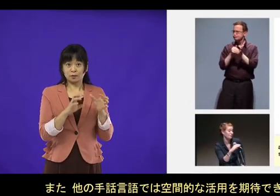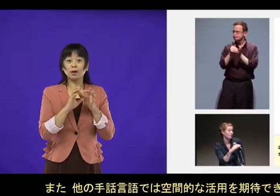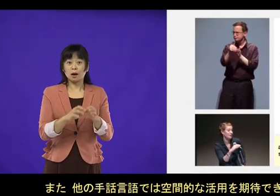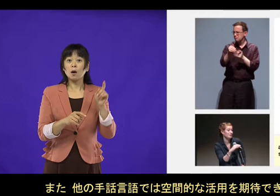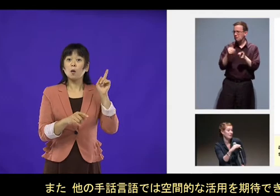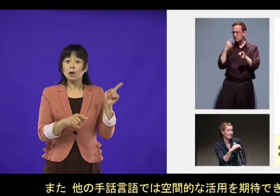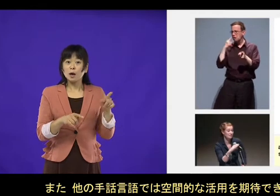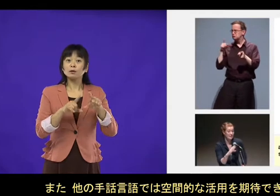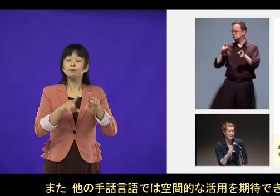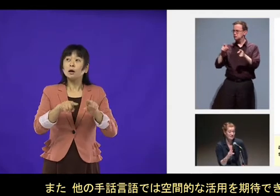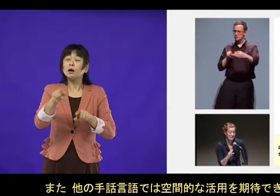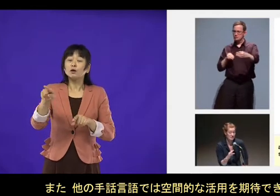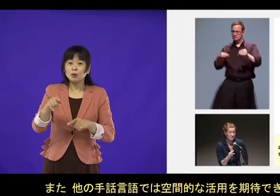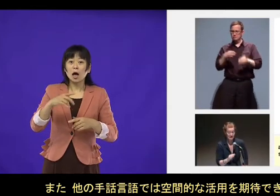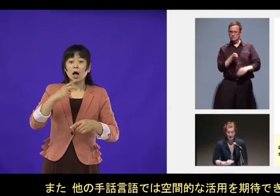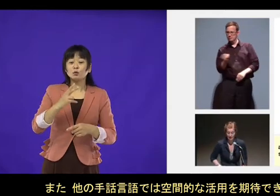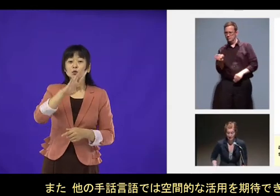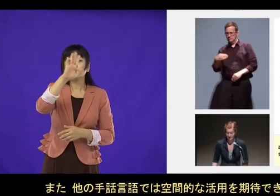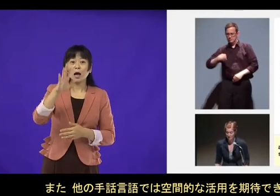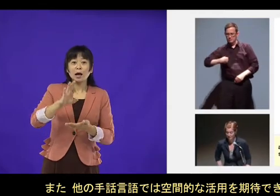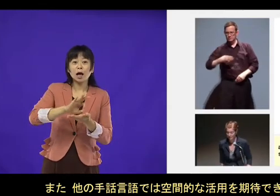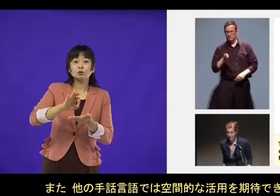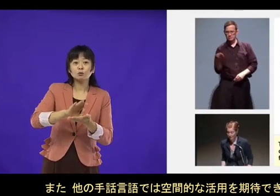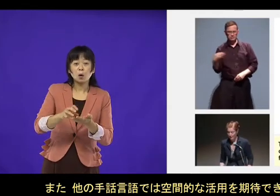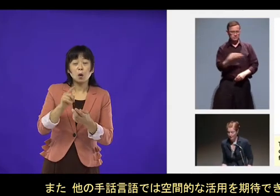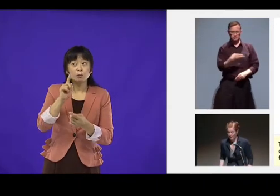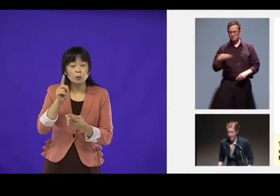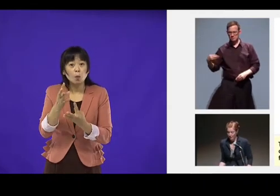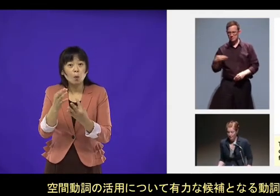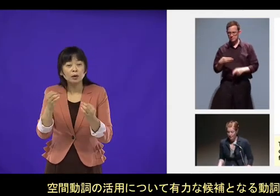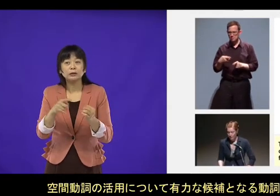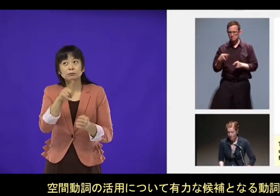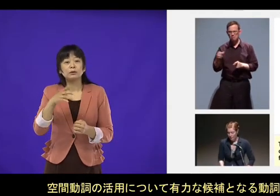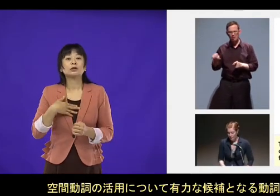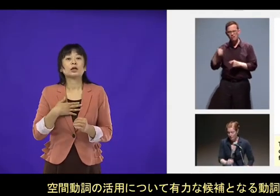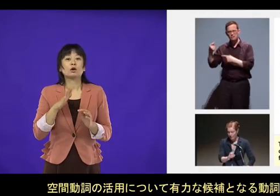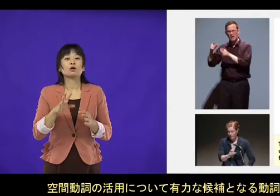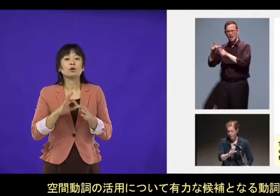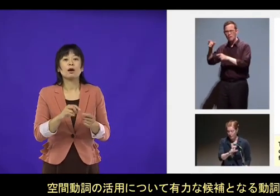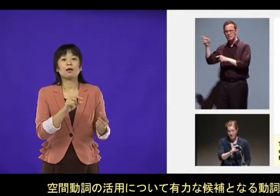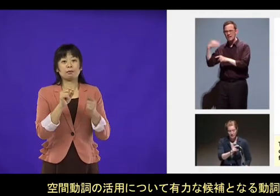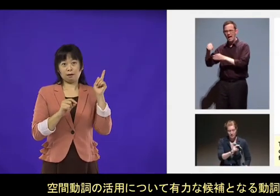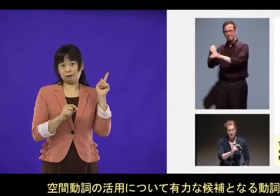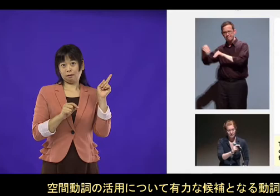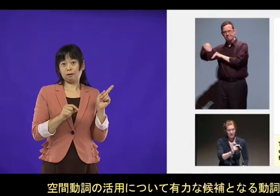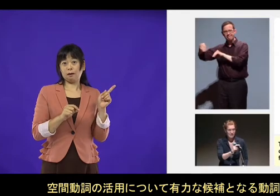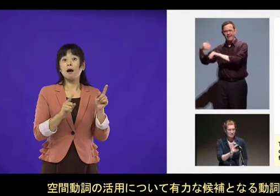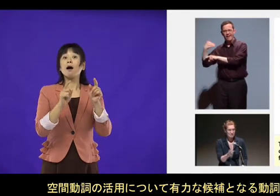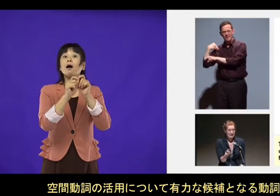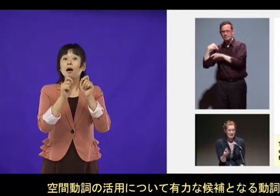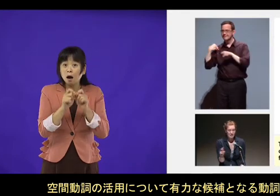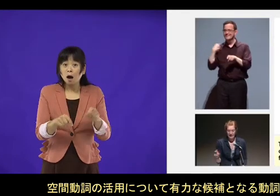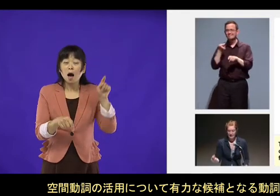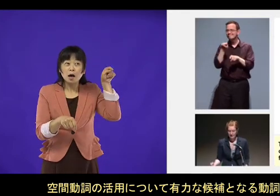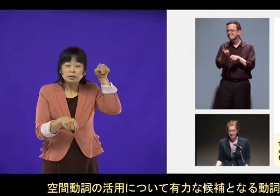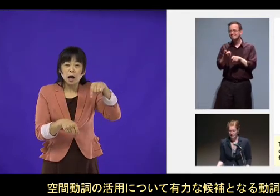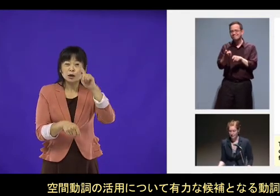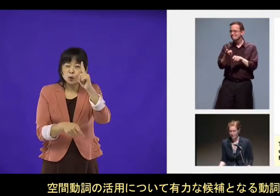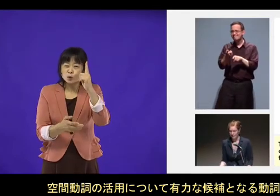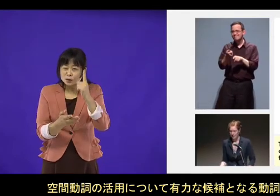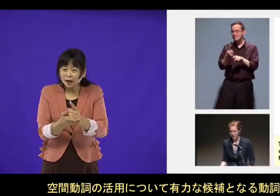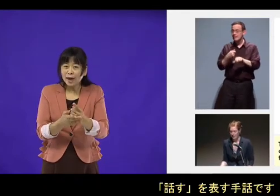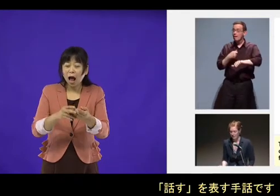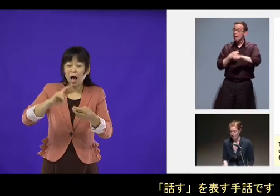be spatially inflected in other sign languages. So and there's only one verb that sort of is a potential